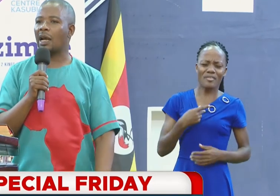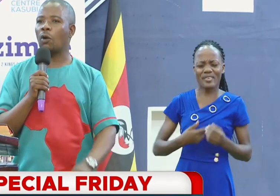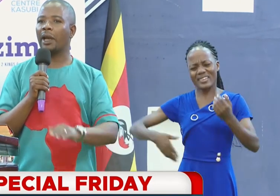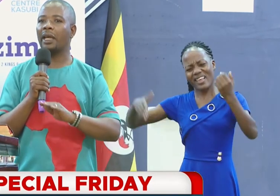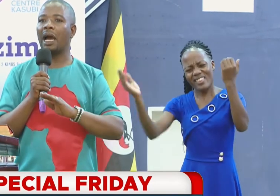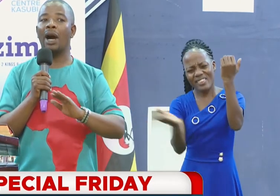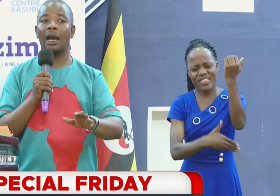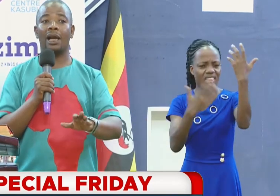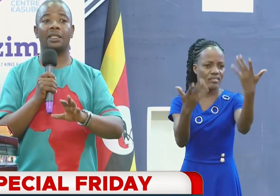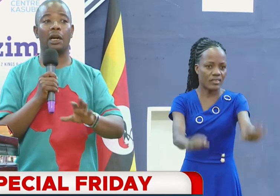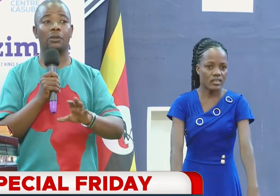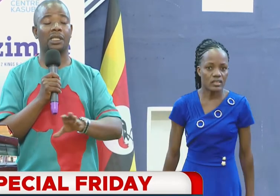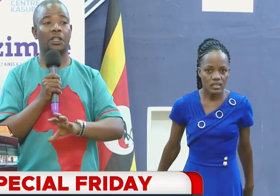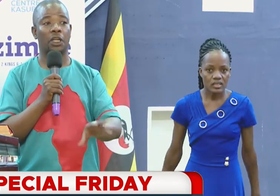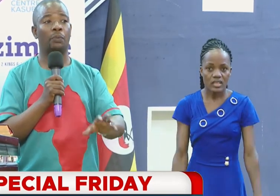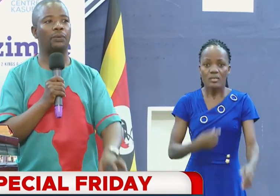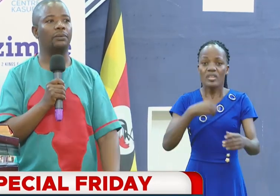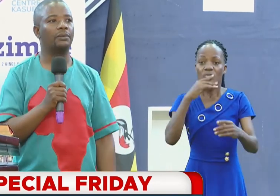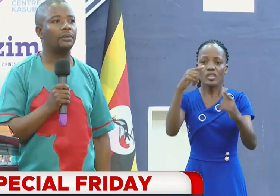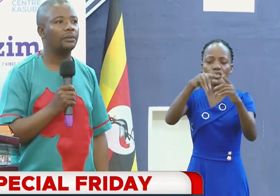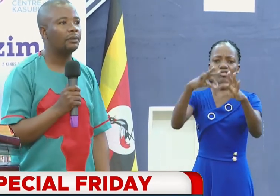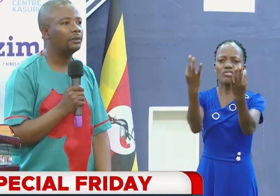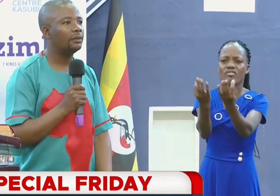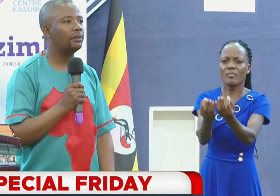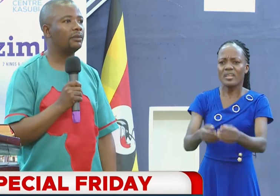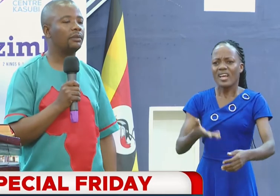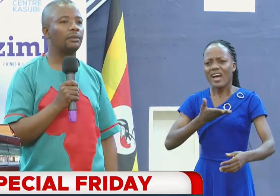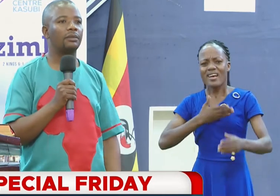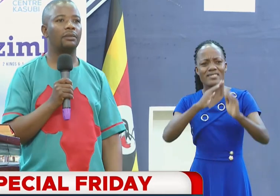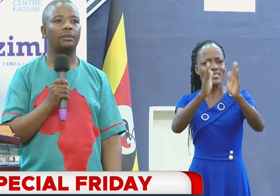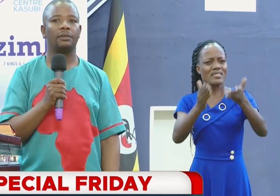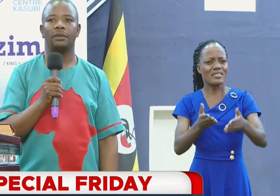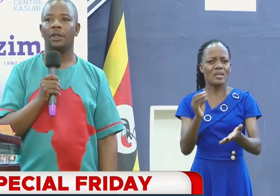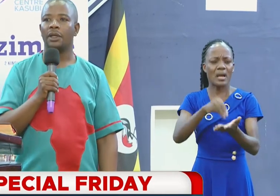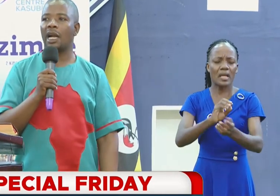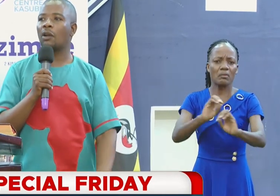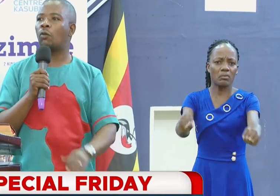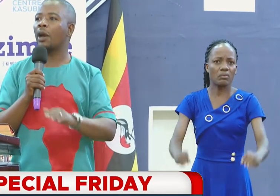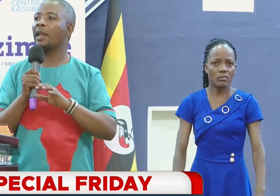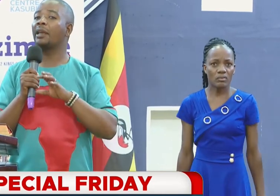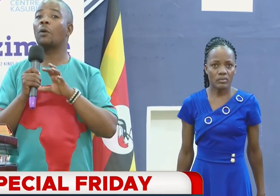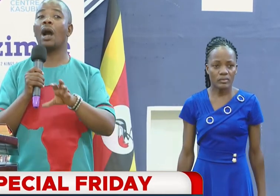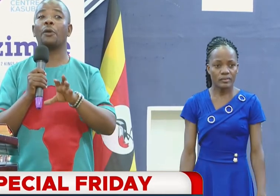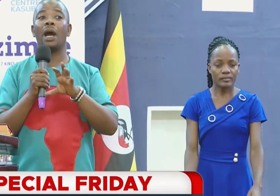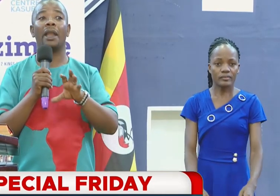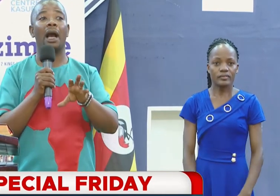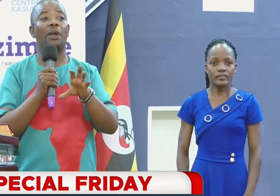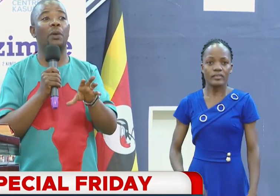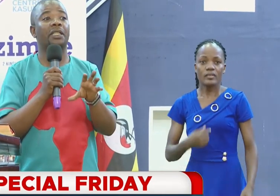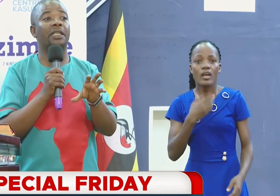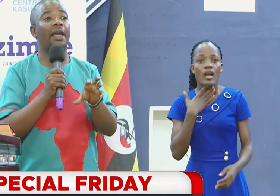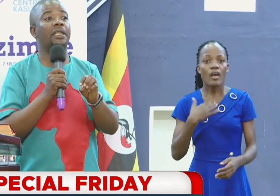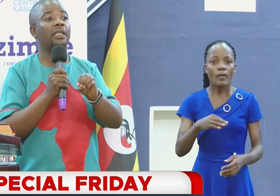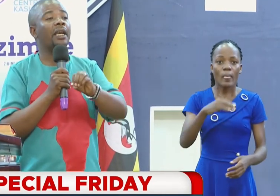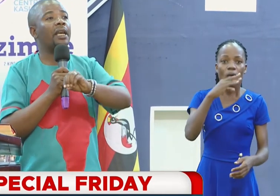short. I want to talk to a family that has lost shape. I want